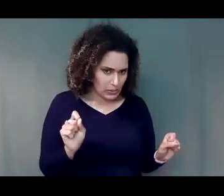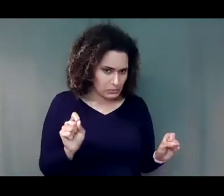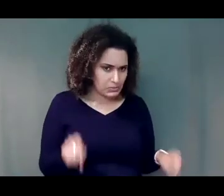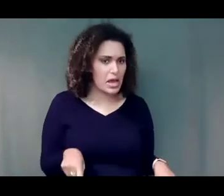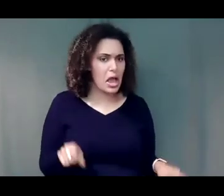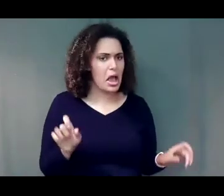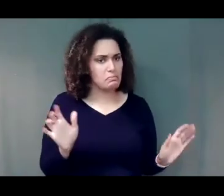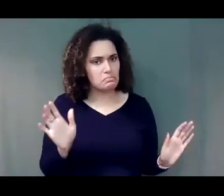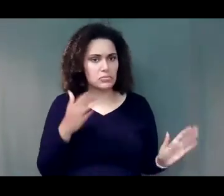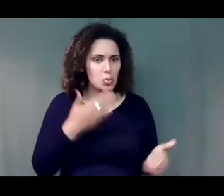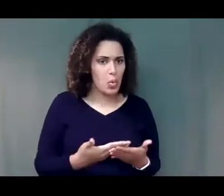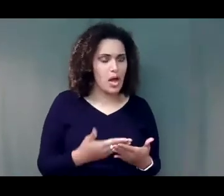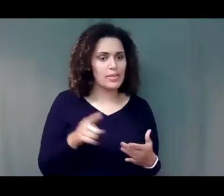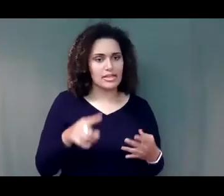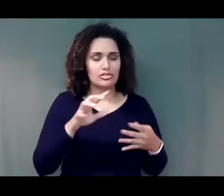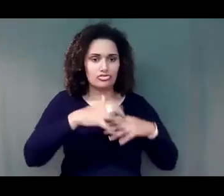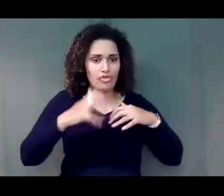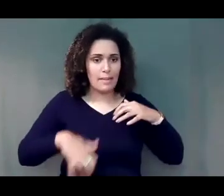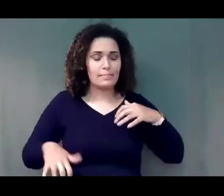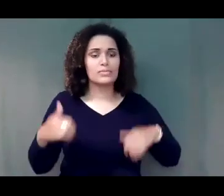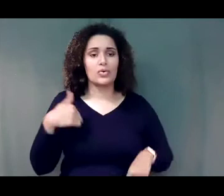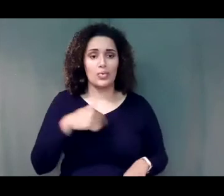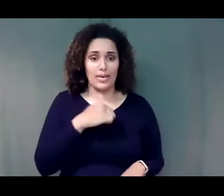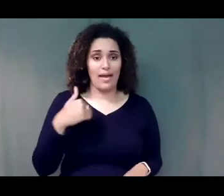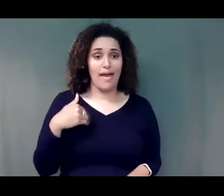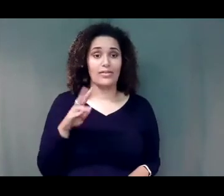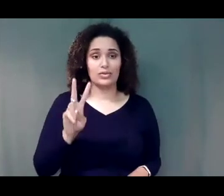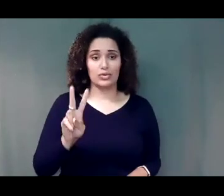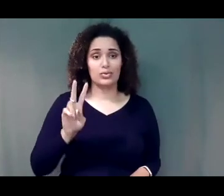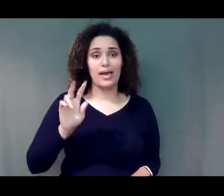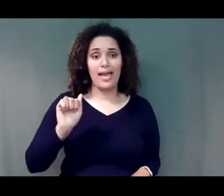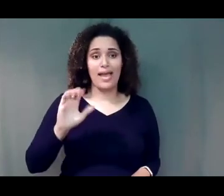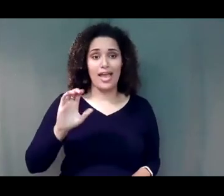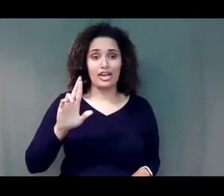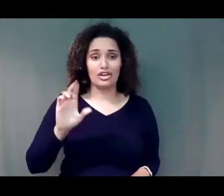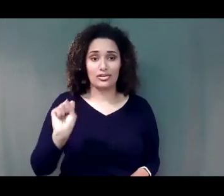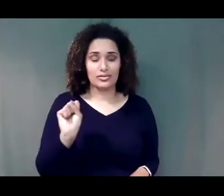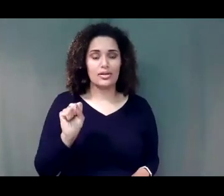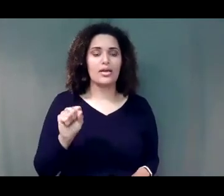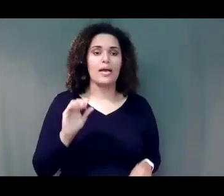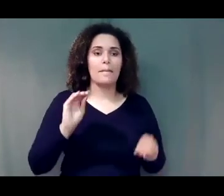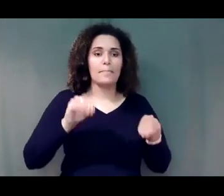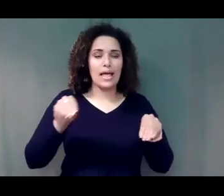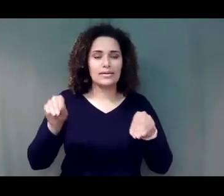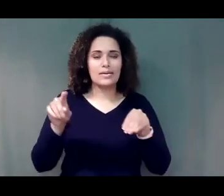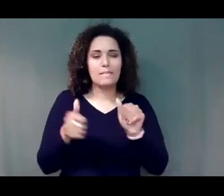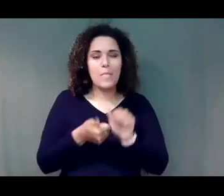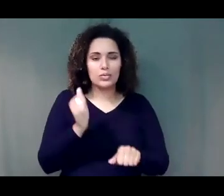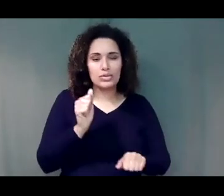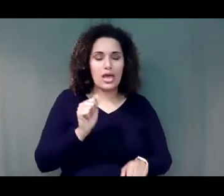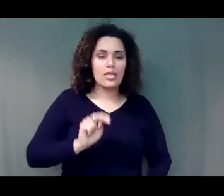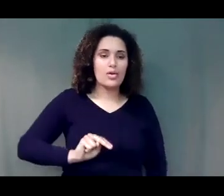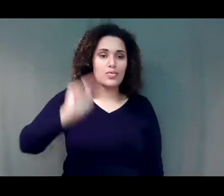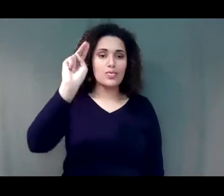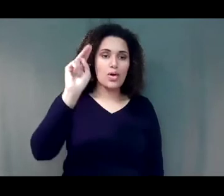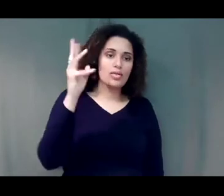this grape here. So we have 2 acres of it. It is planted mostly on a northwest facing part